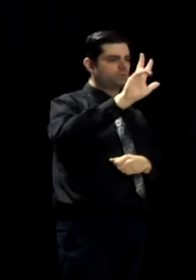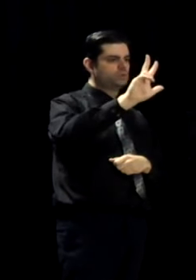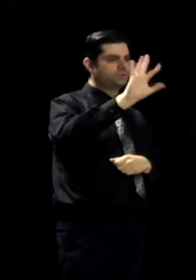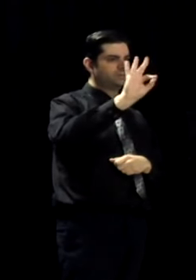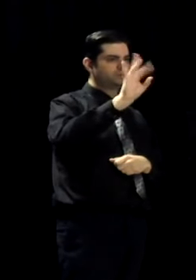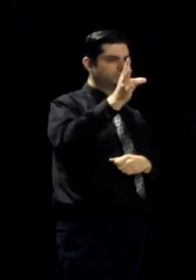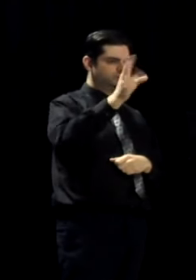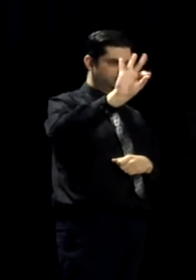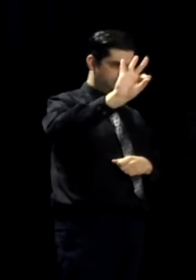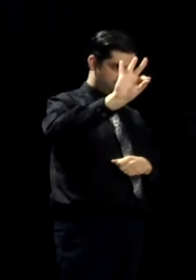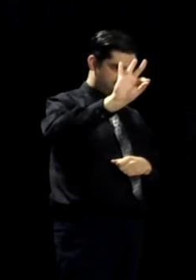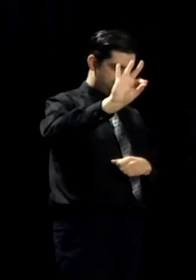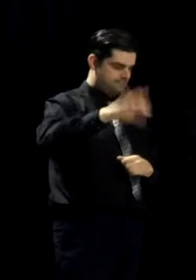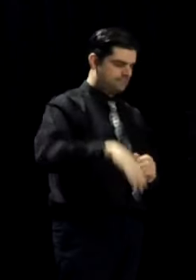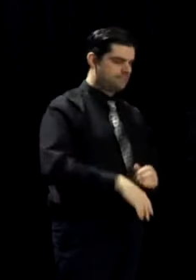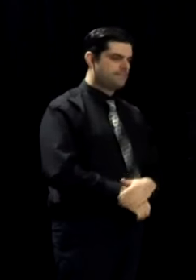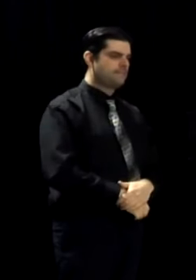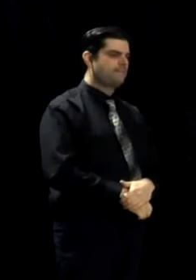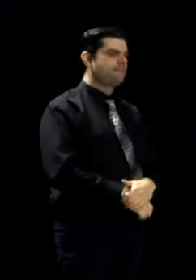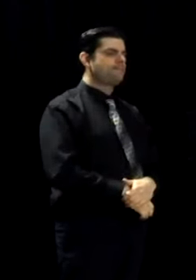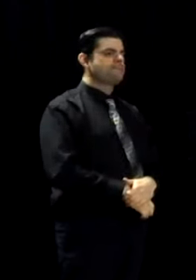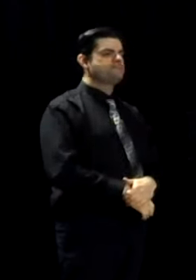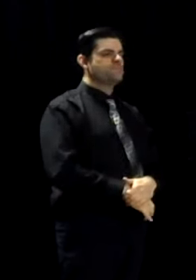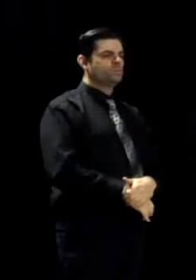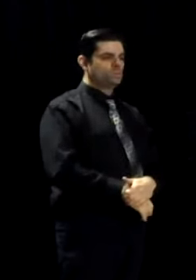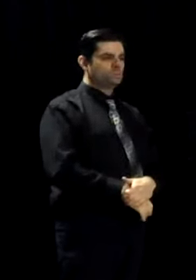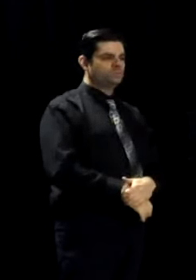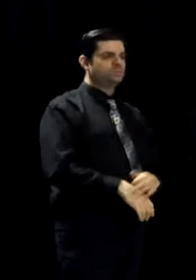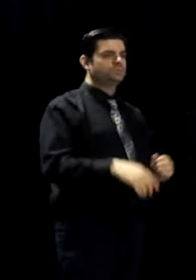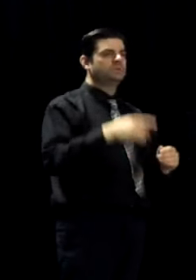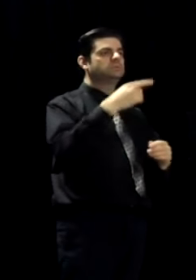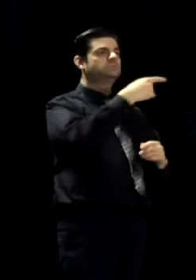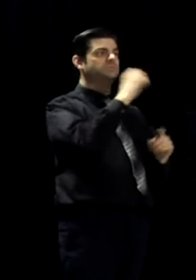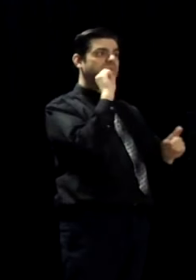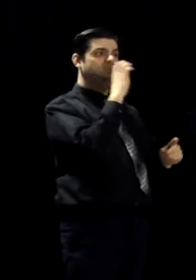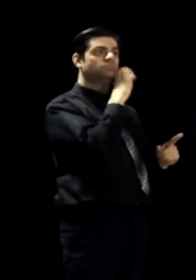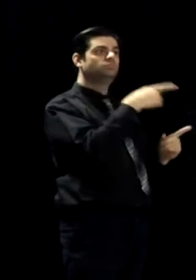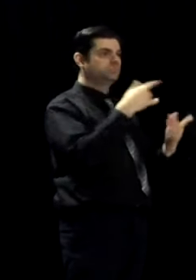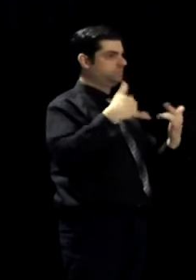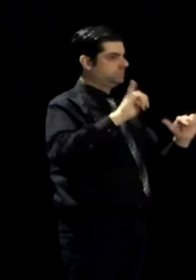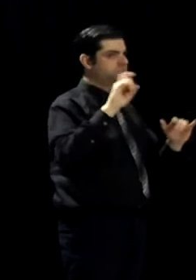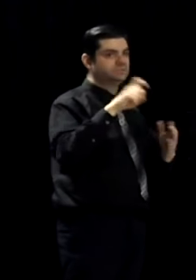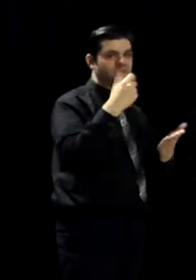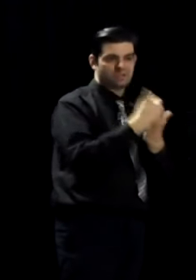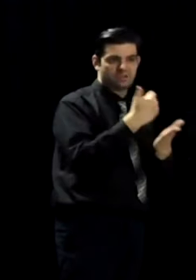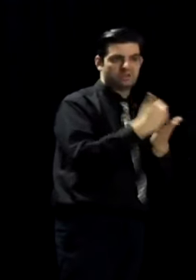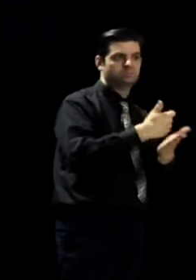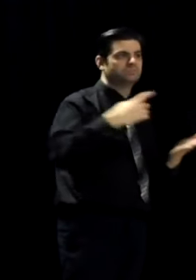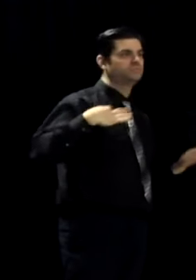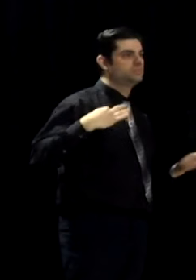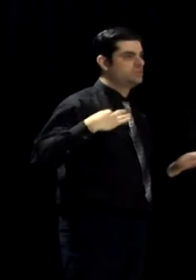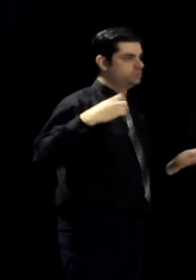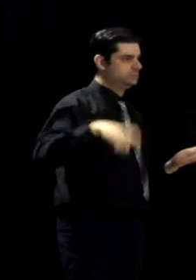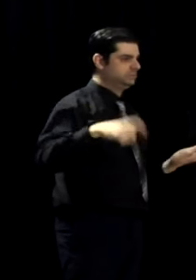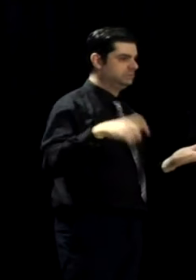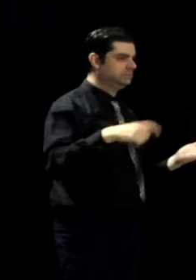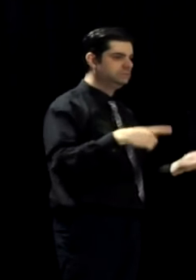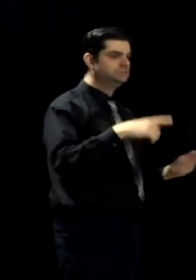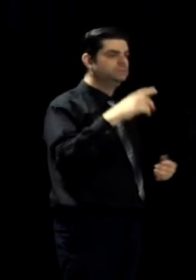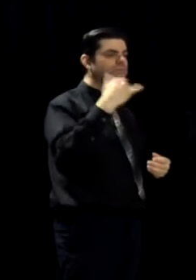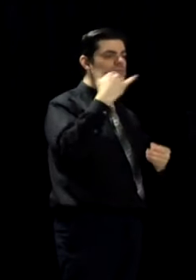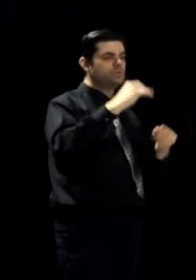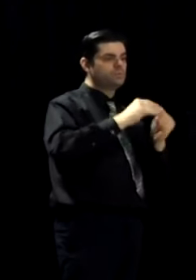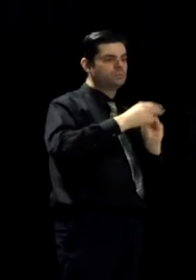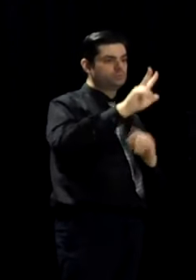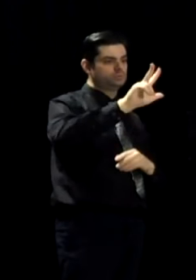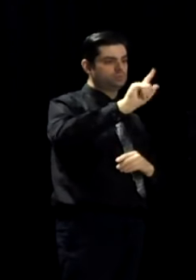315-218-1987. Again, call this line if you are having a situation you can't get to the grocery store, you need help, you need a meal, you've never been in this